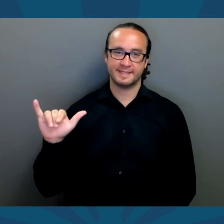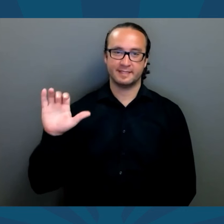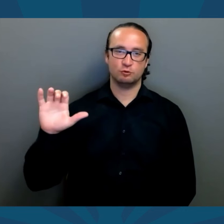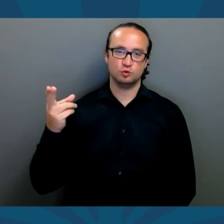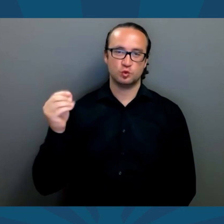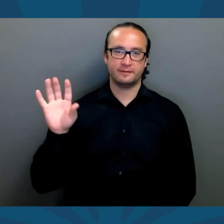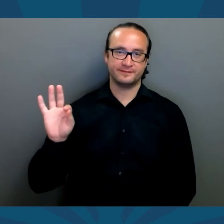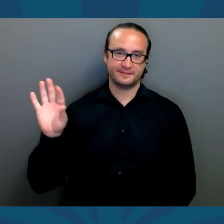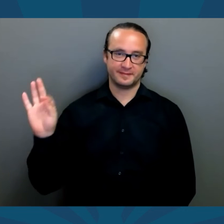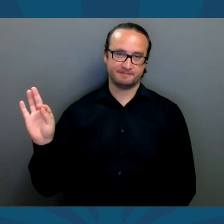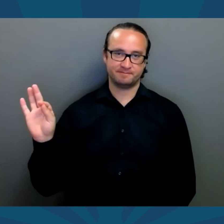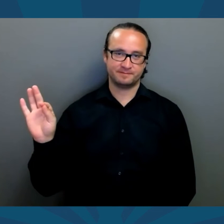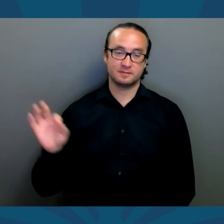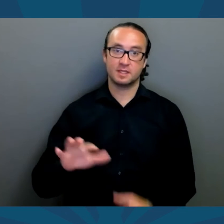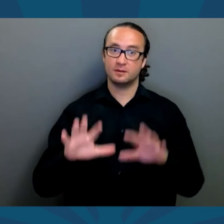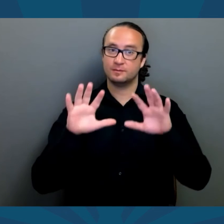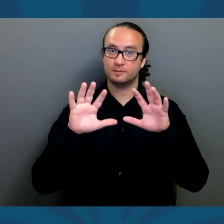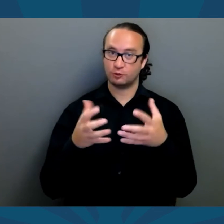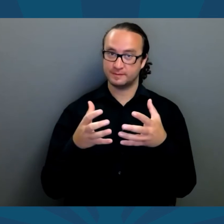Pierce, Waichoff.